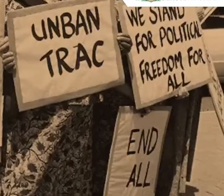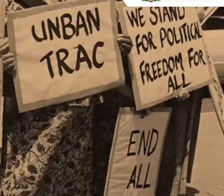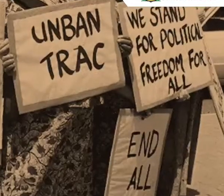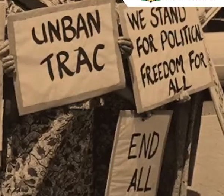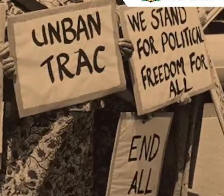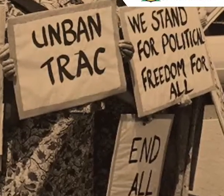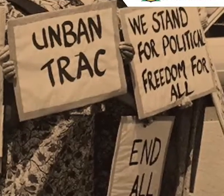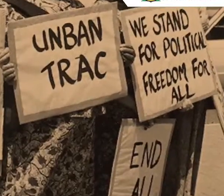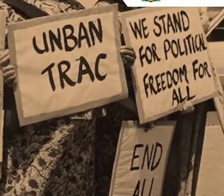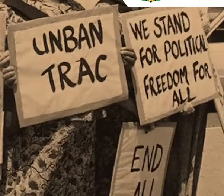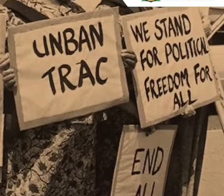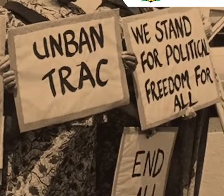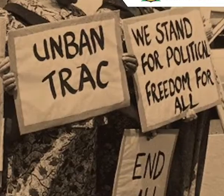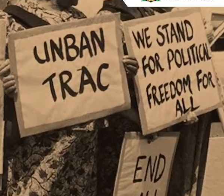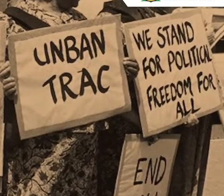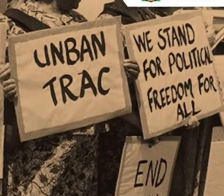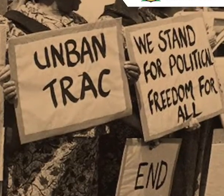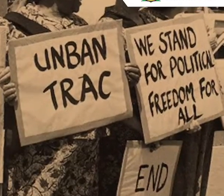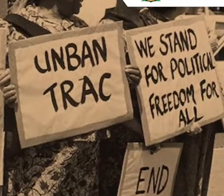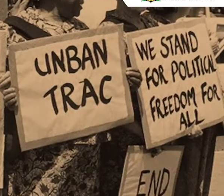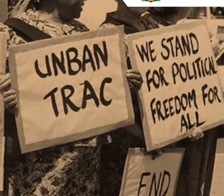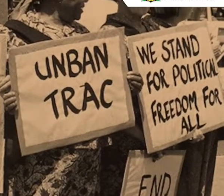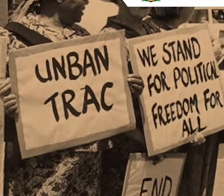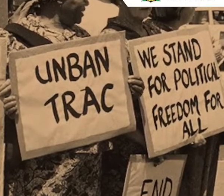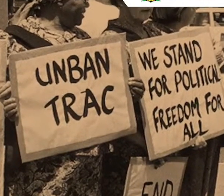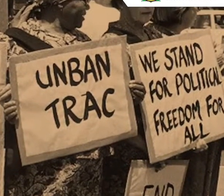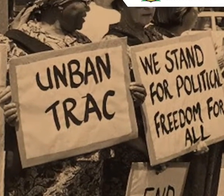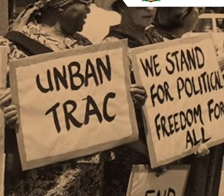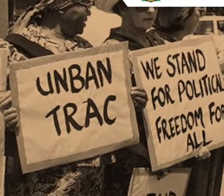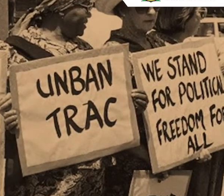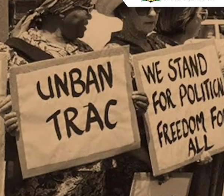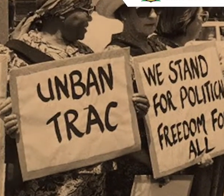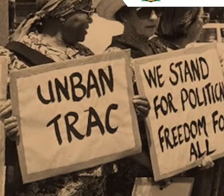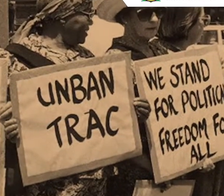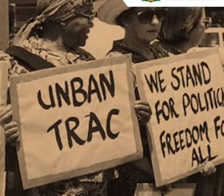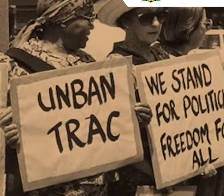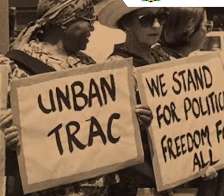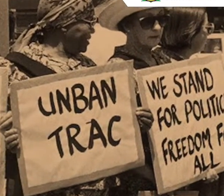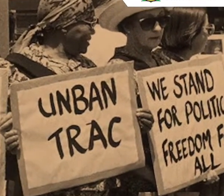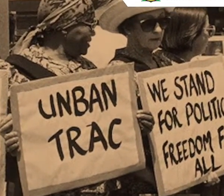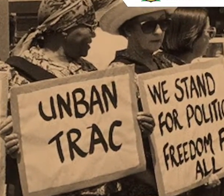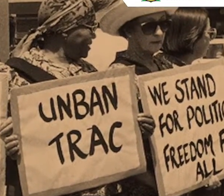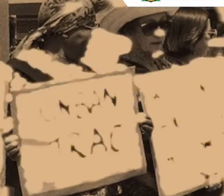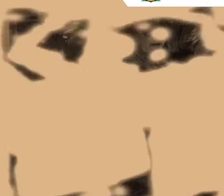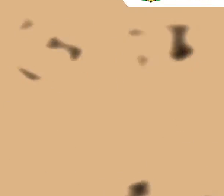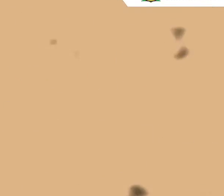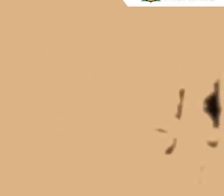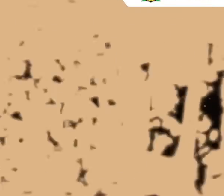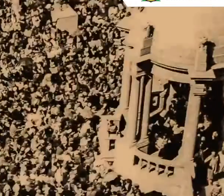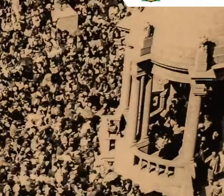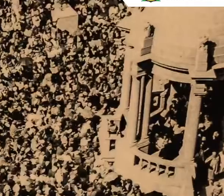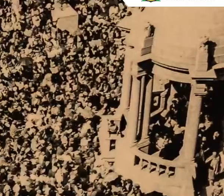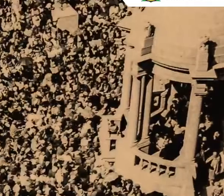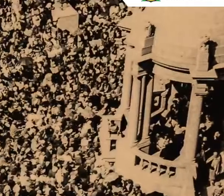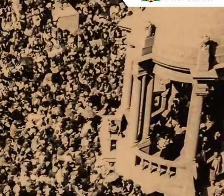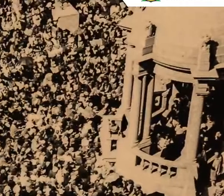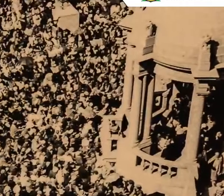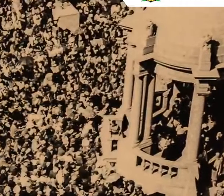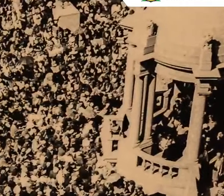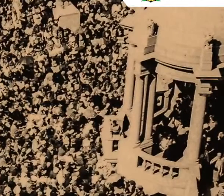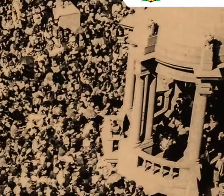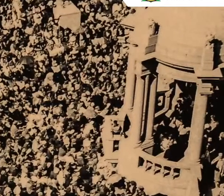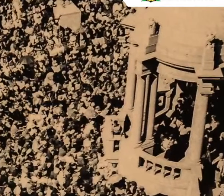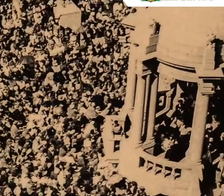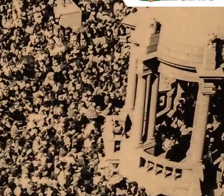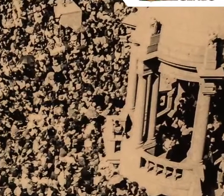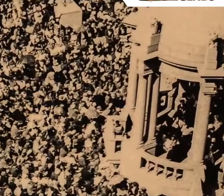In 1956, she was elected to represent the Eastern Province Women's League to head the iconic march to